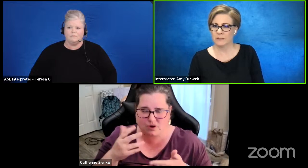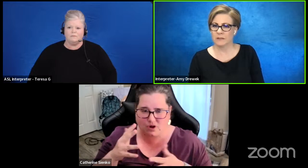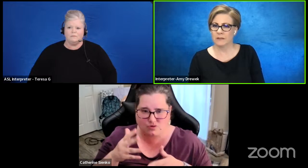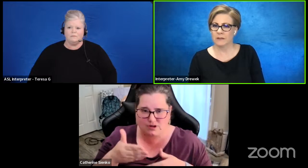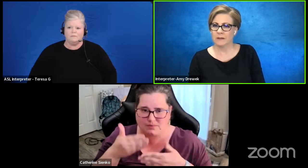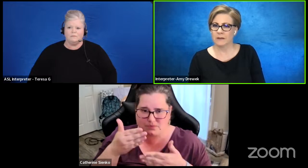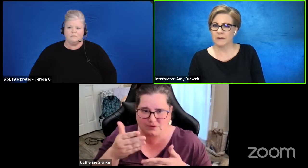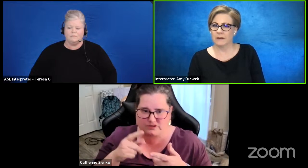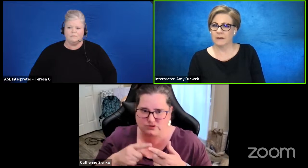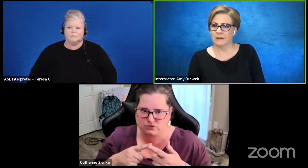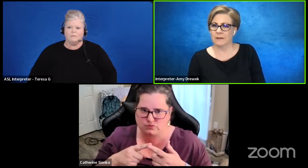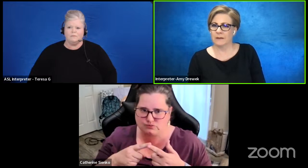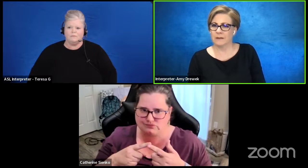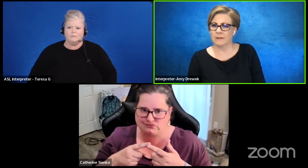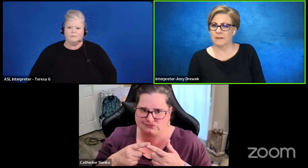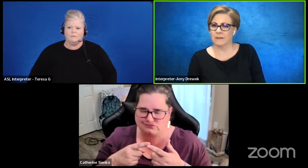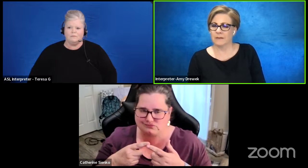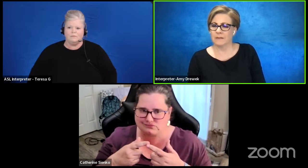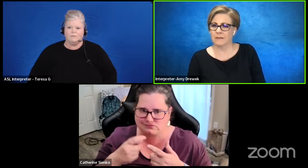for that motion.